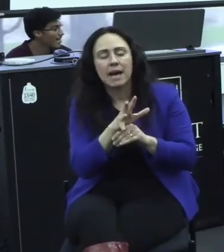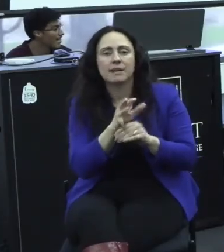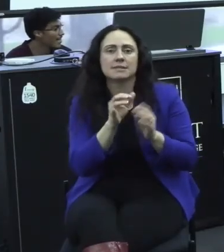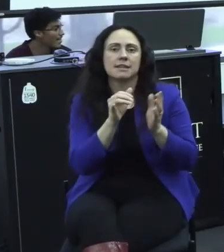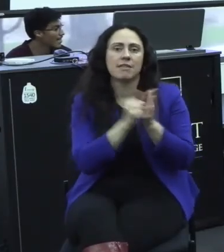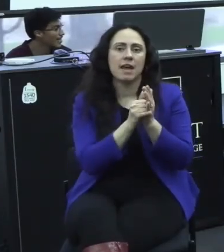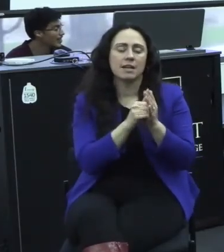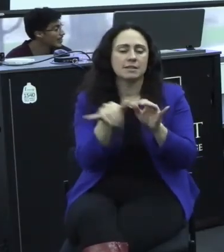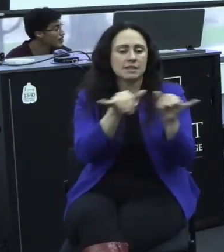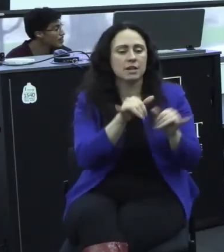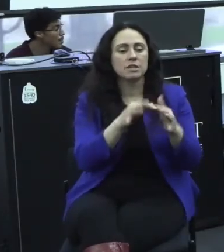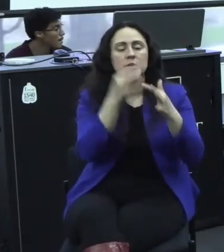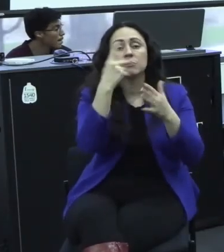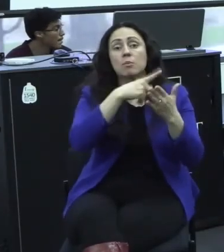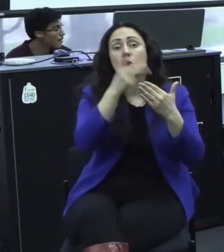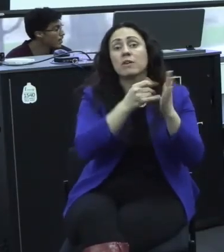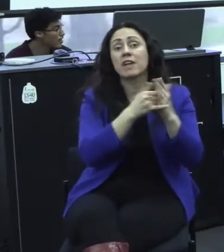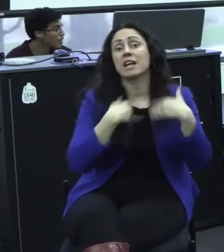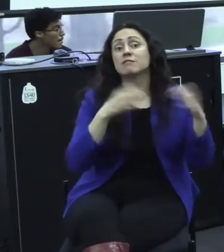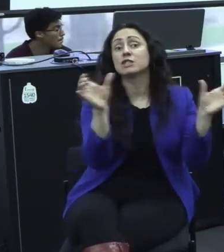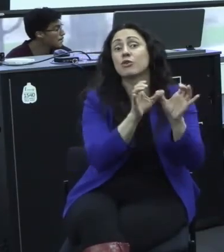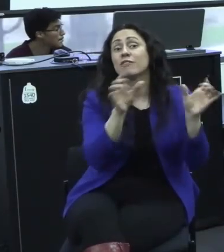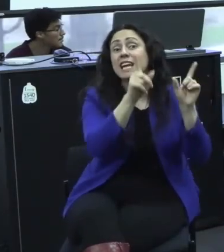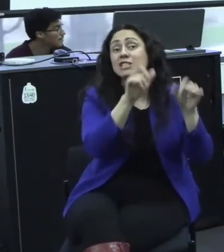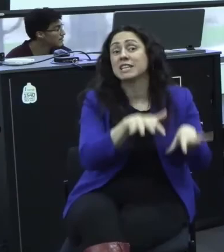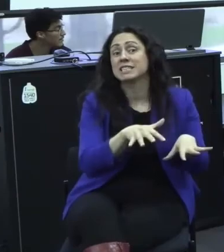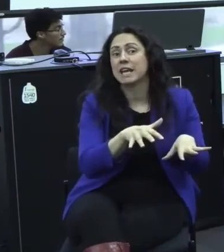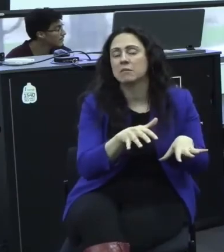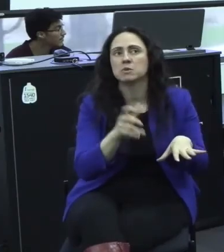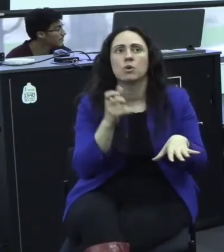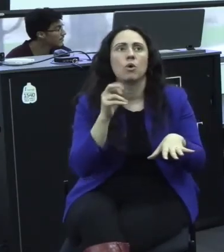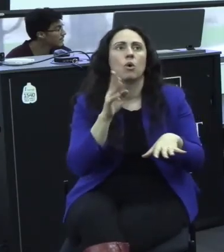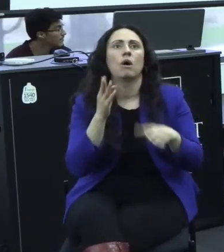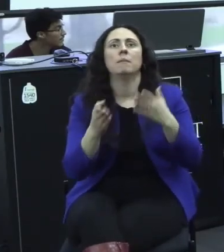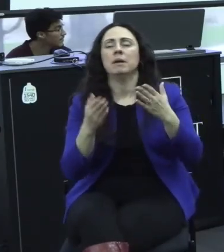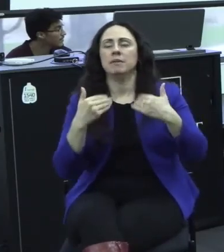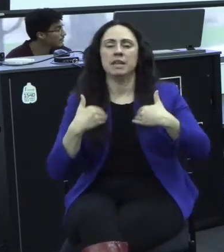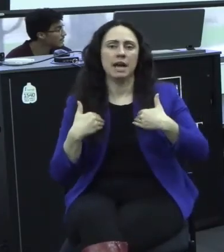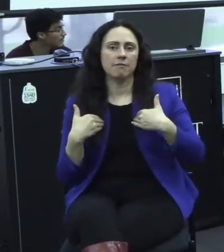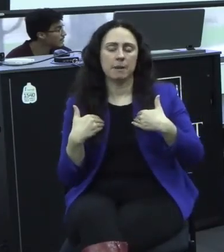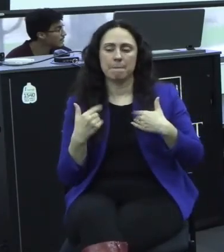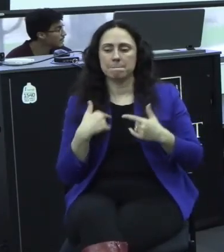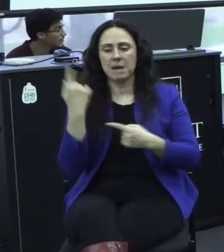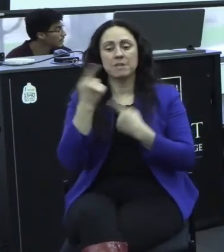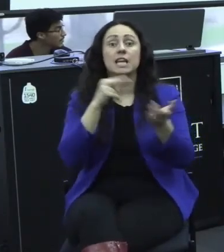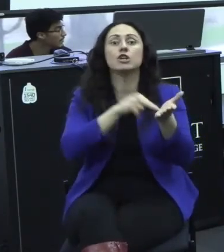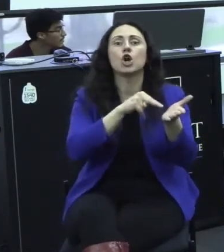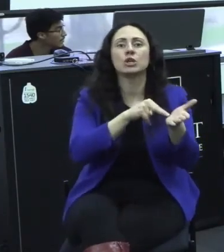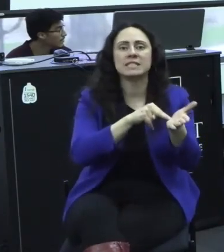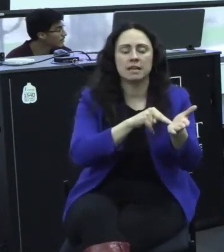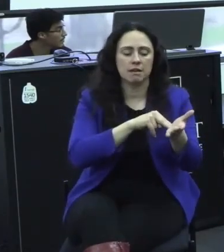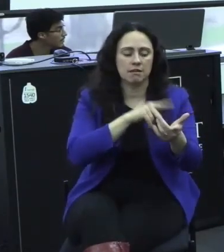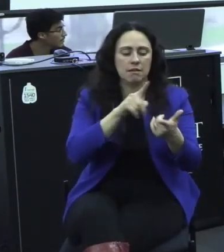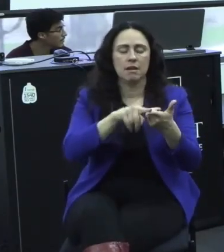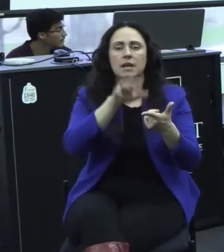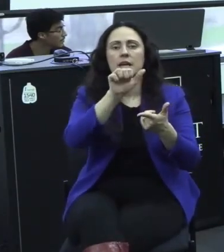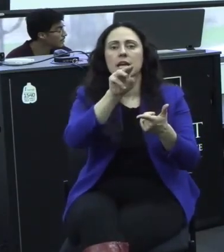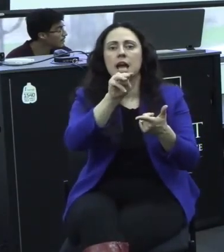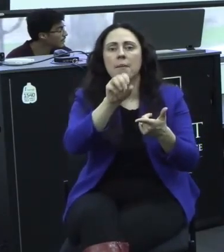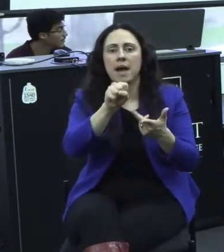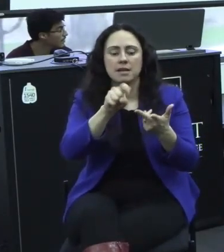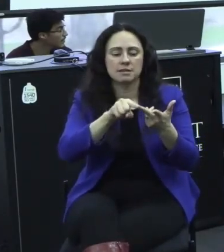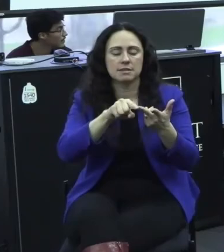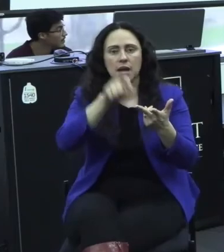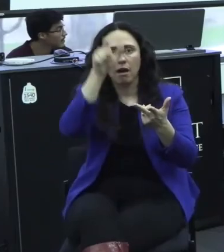especially in programs that have certification exams. Or, may have, I'm thinking nursing, I'm thinking EMS, I'm thinking